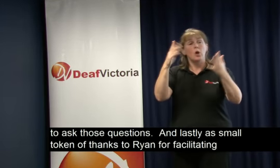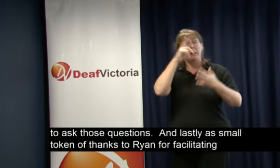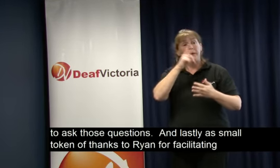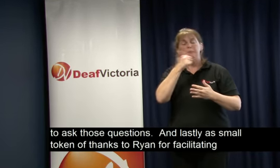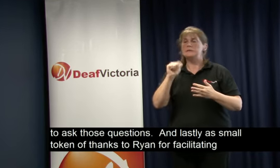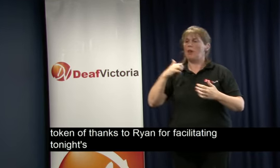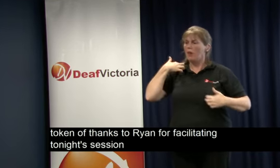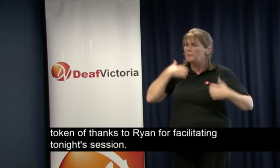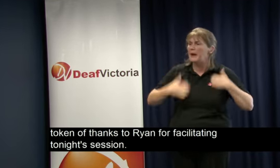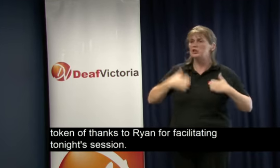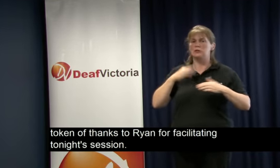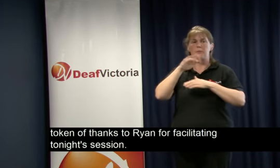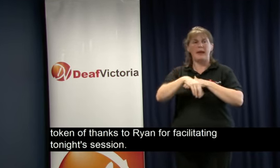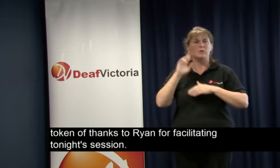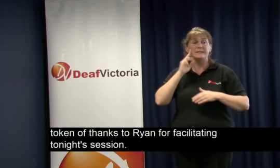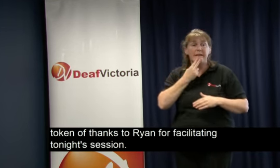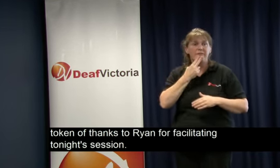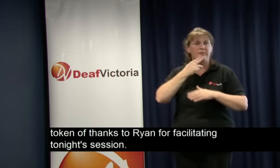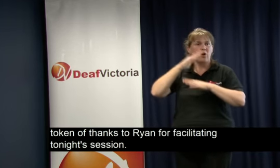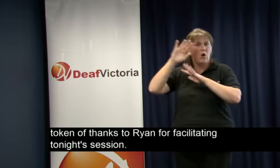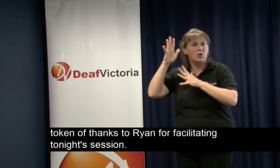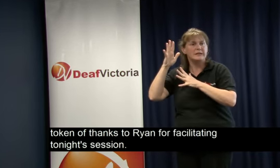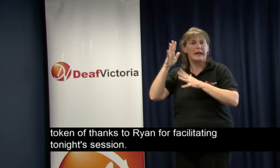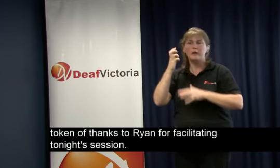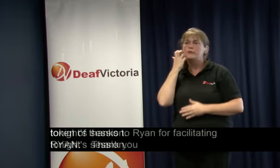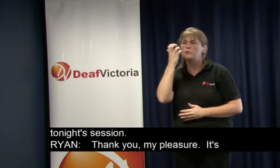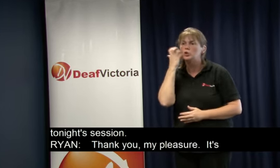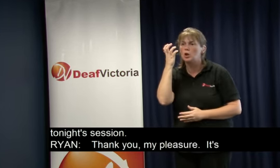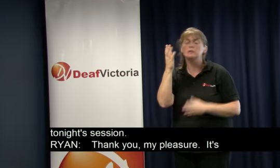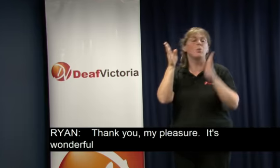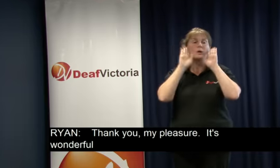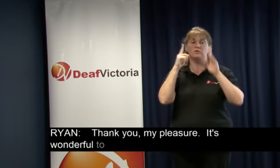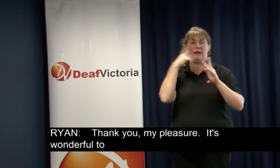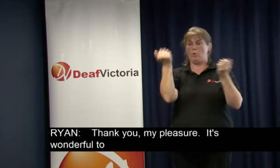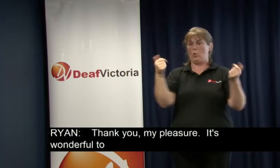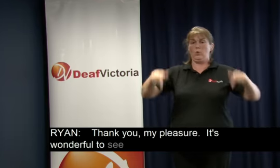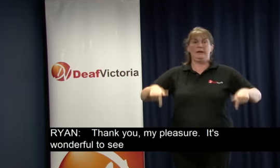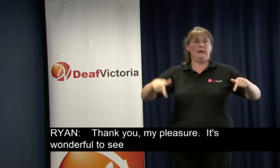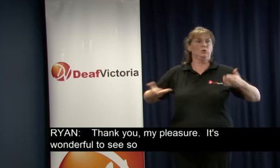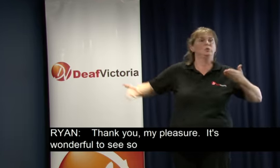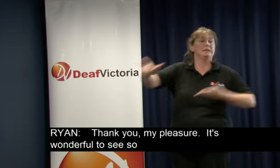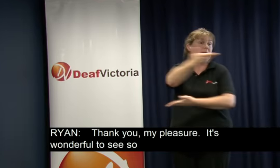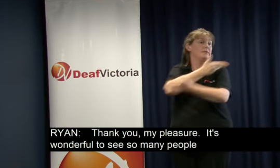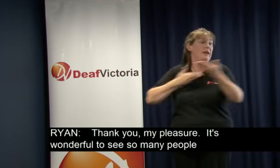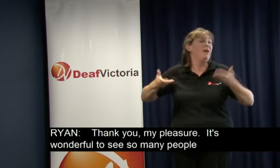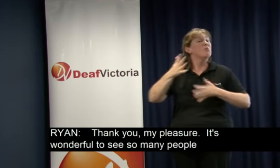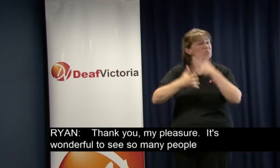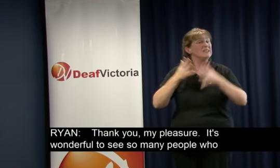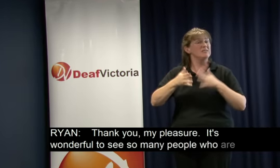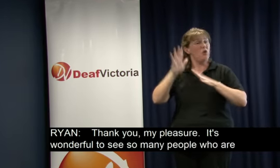And it's wonderful to see so many people that are passionate about the deaf community, Auslan, and it's just been wonderful